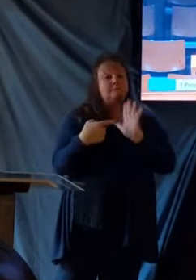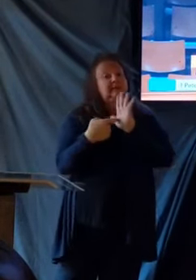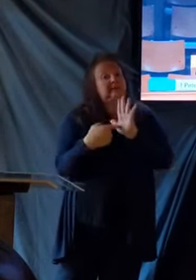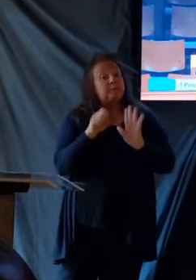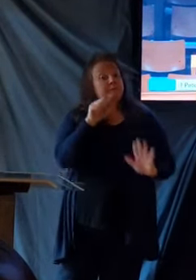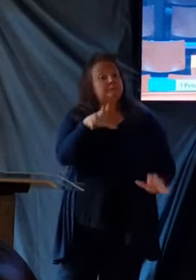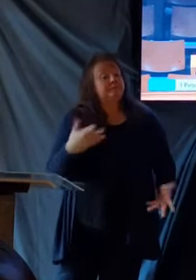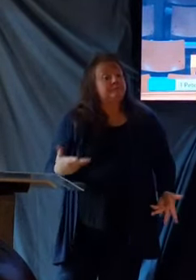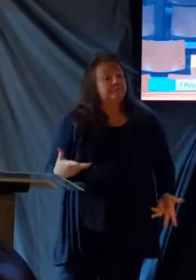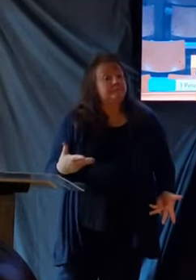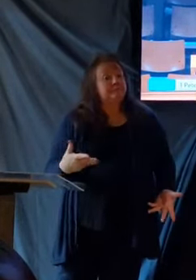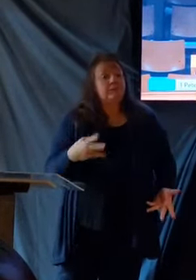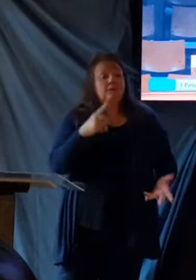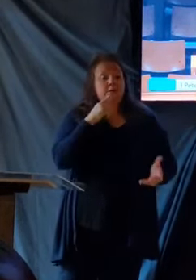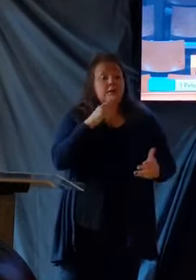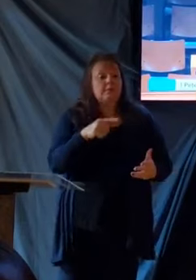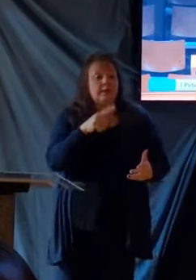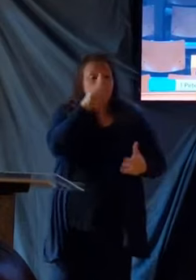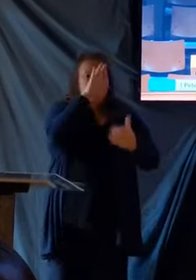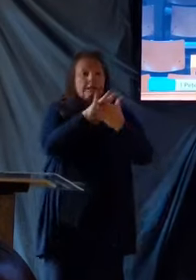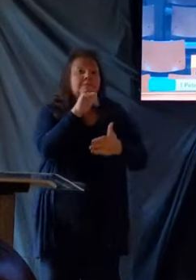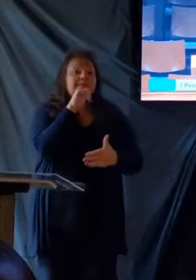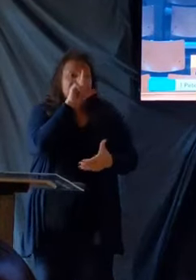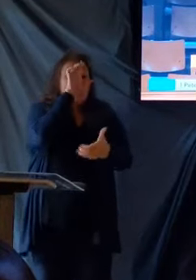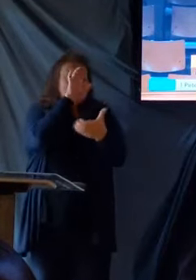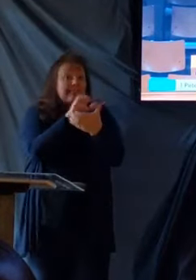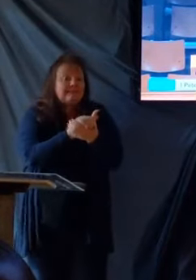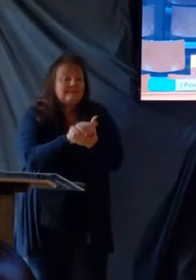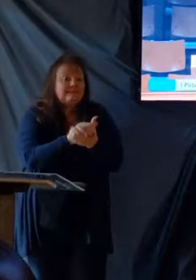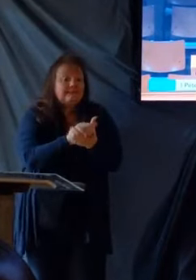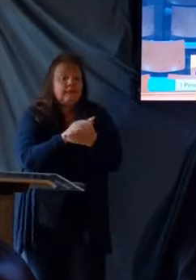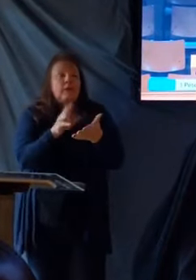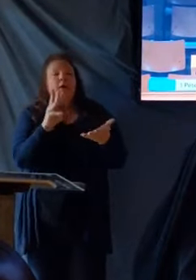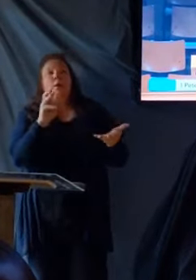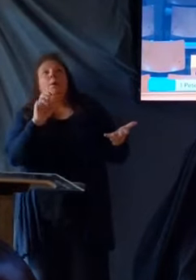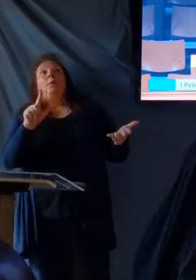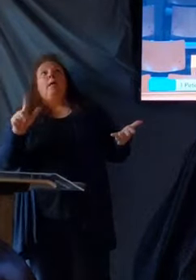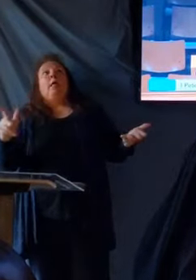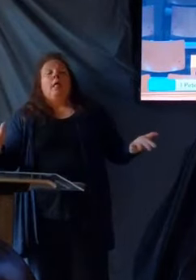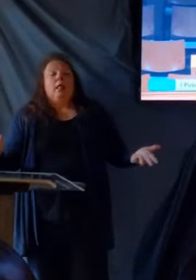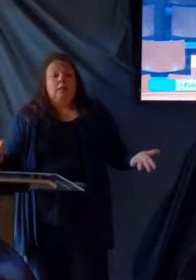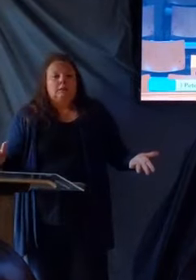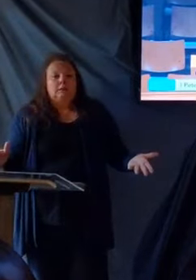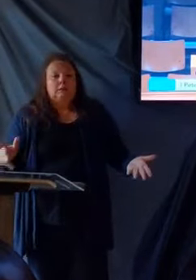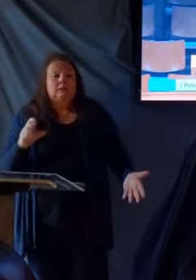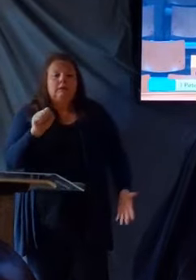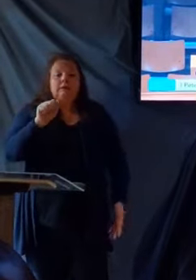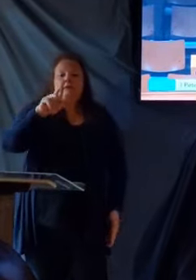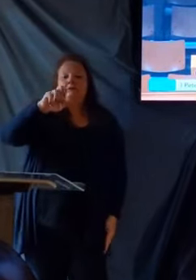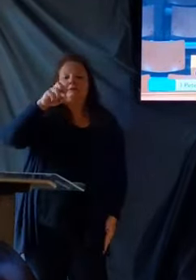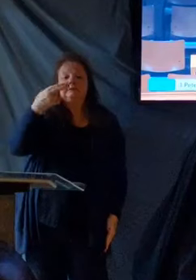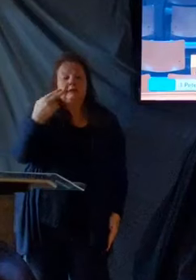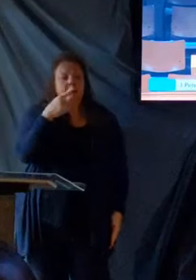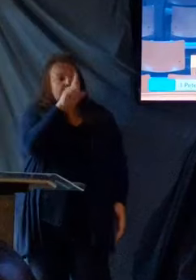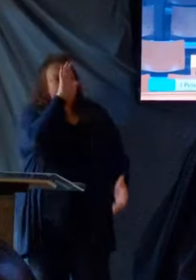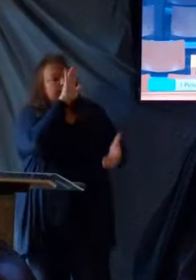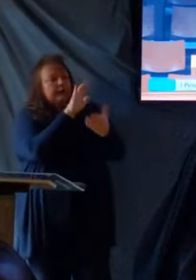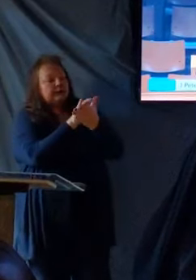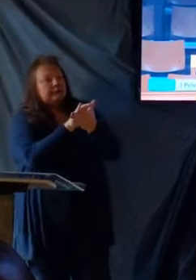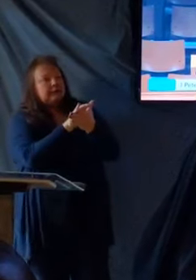example. And this is talking about an unbelieving husband. You say, well, Sarah at least had a godly